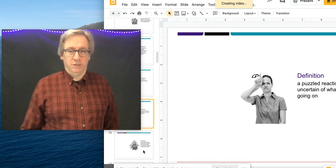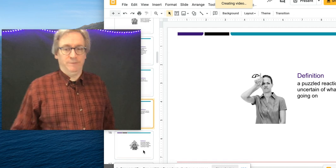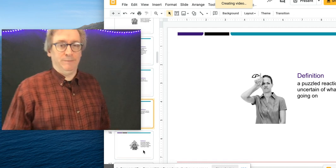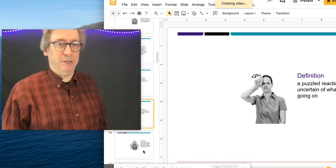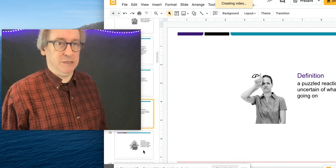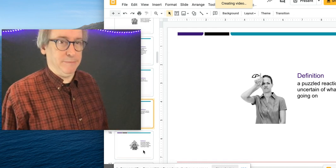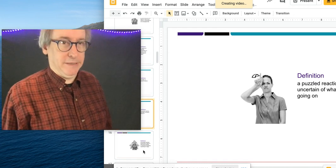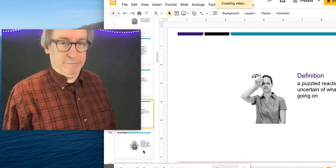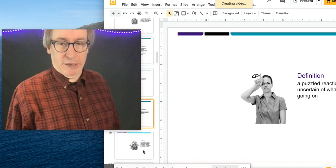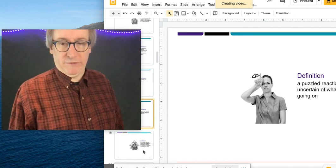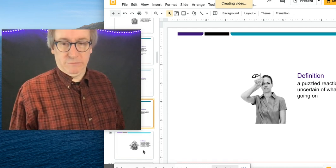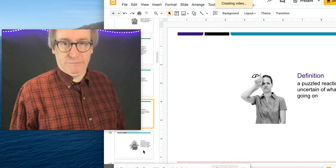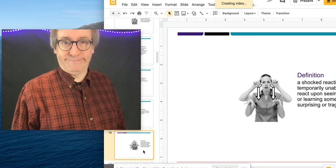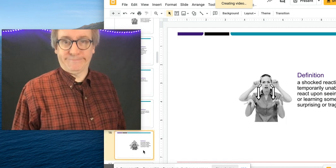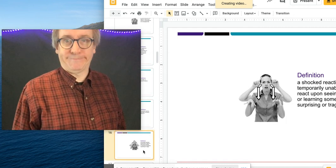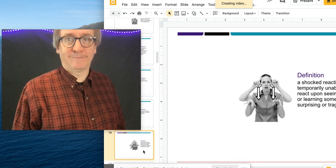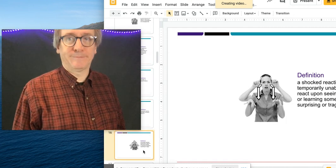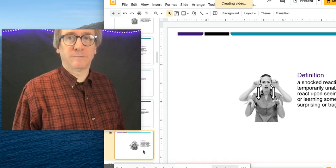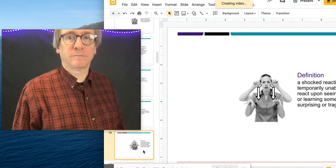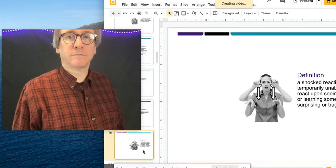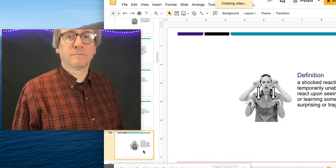so just be careful.